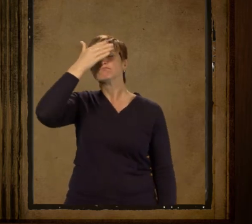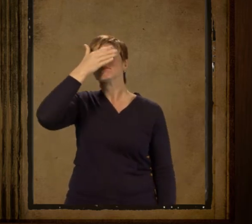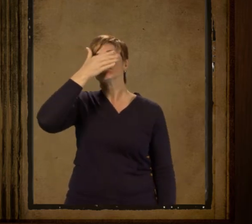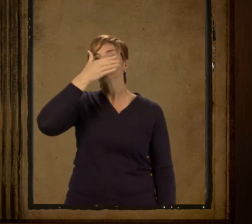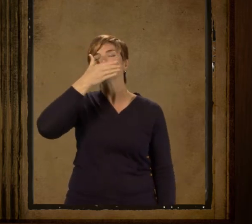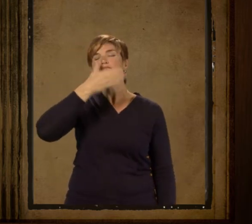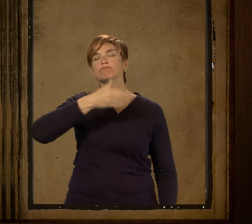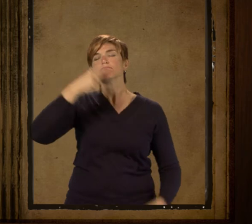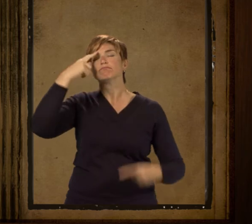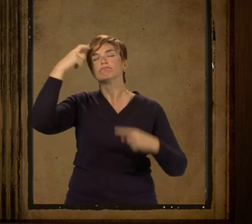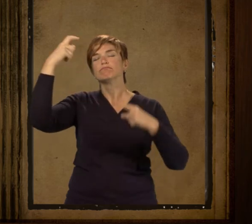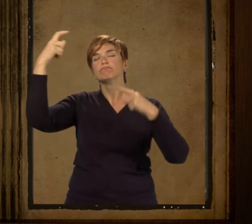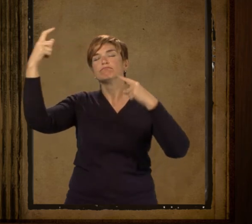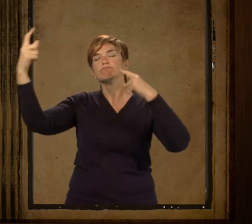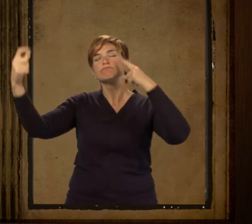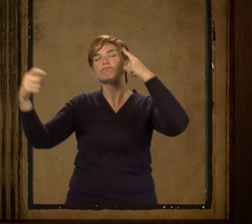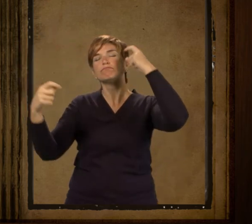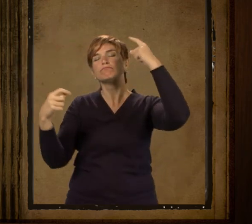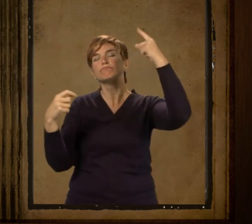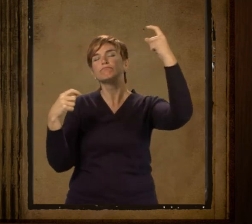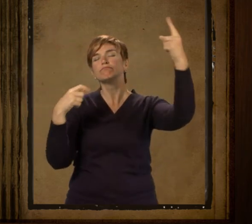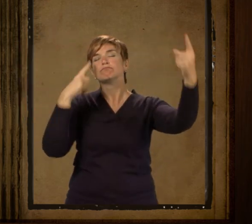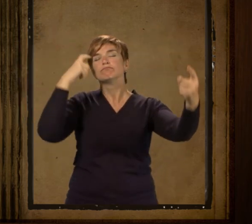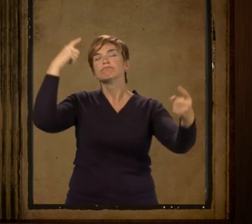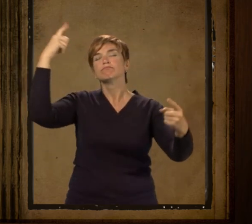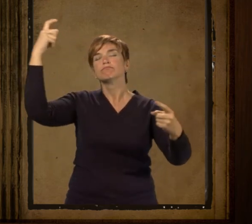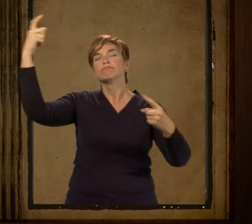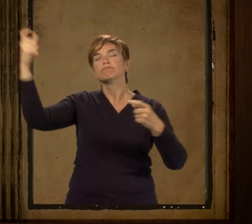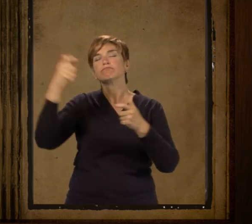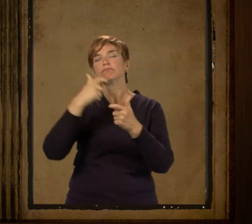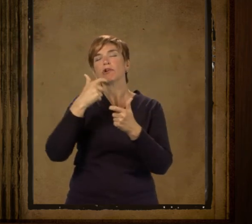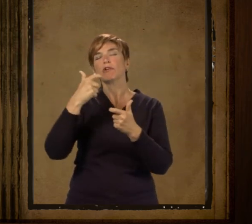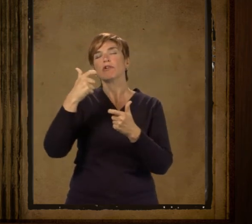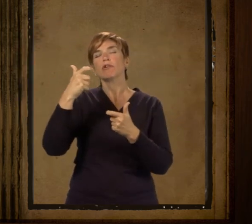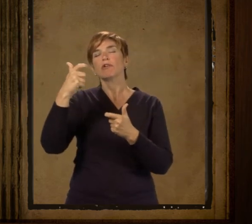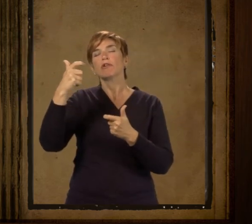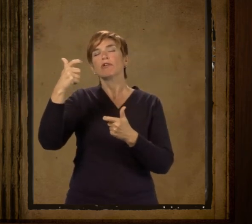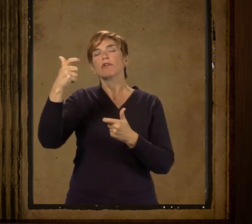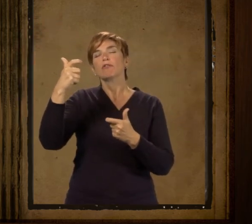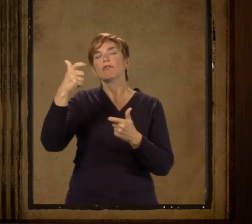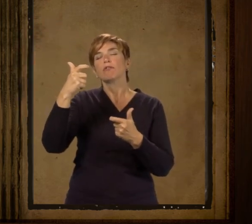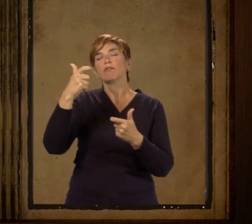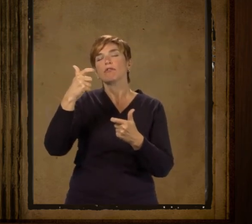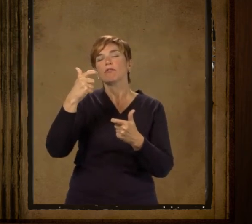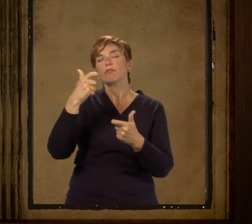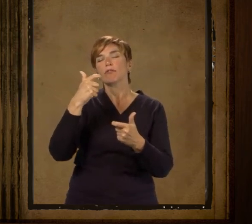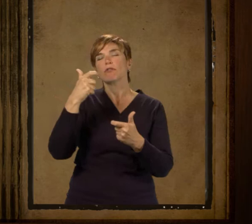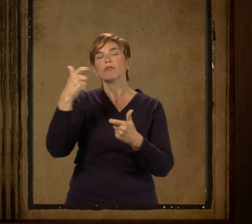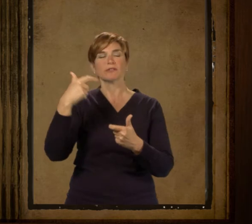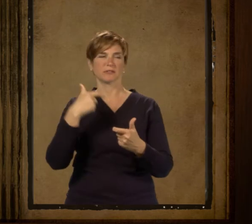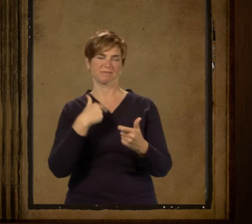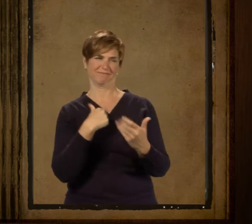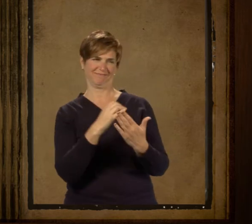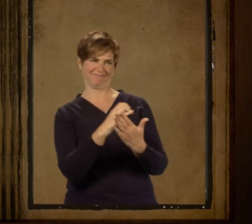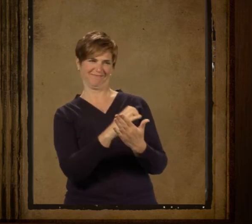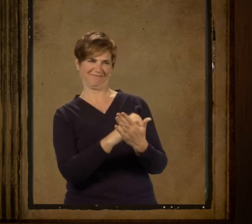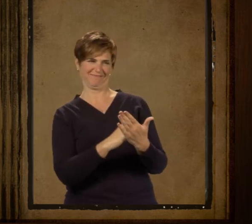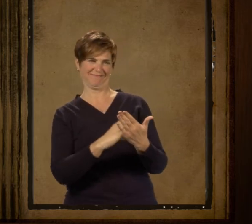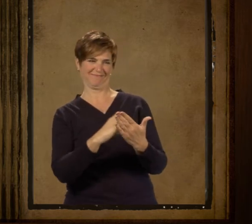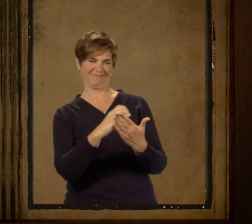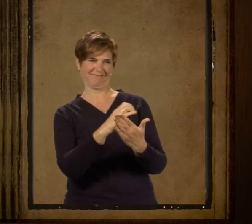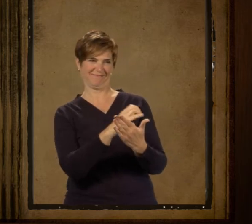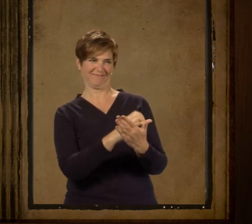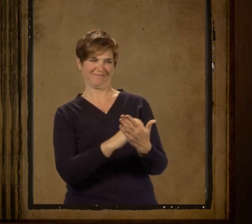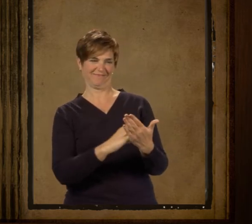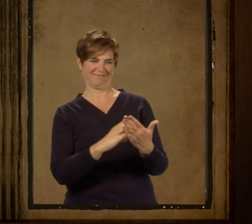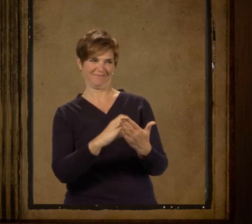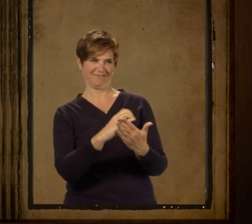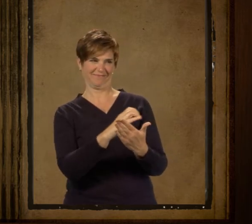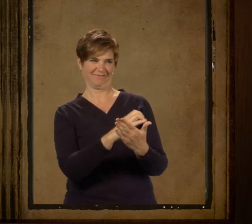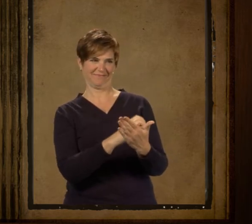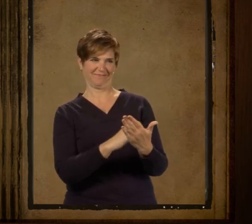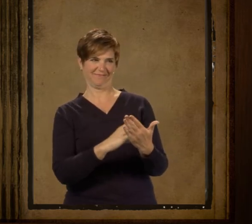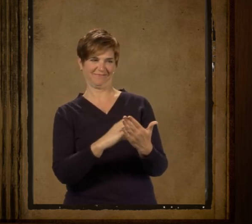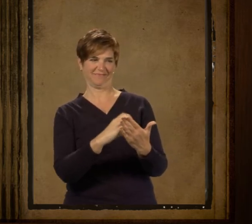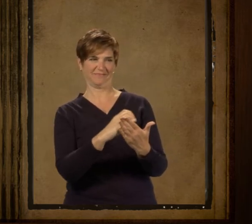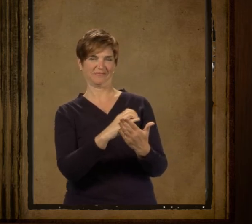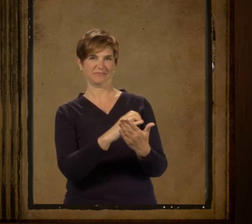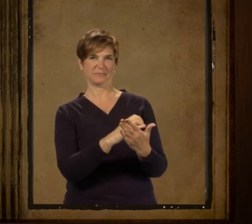I